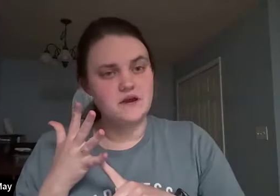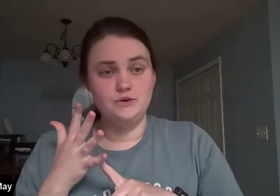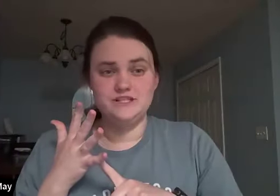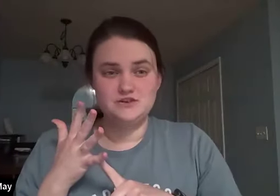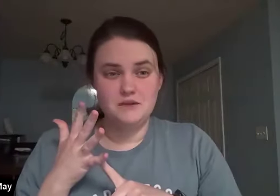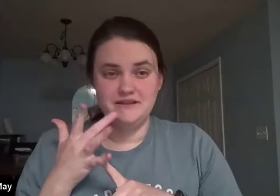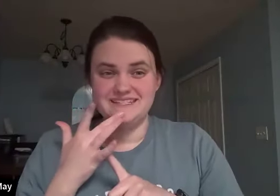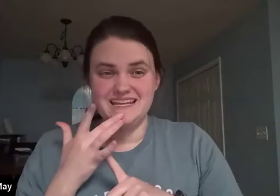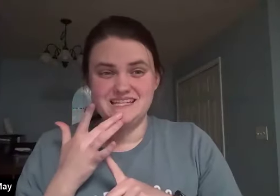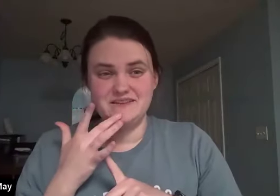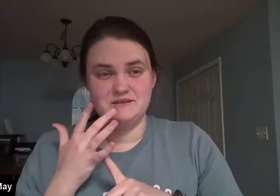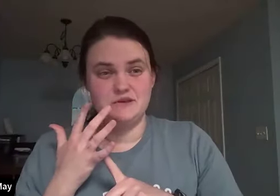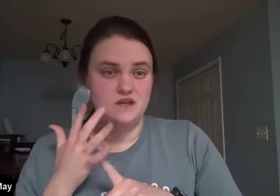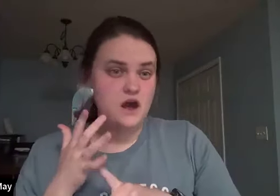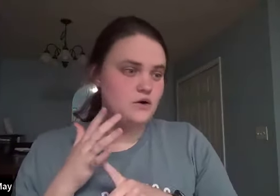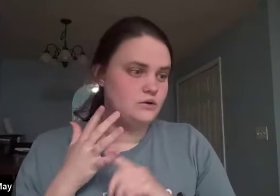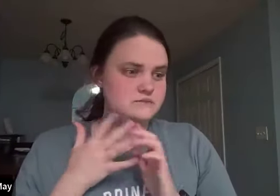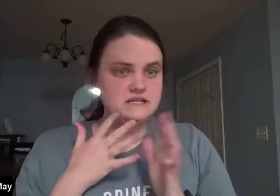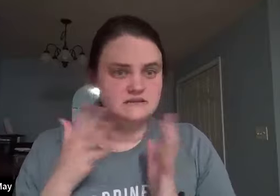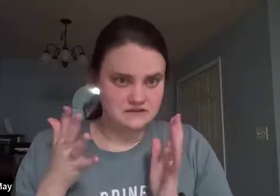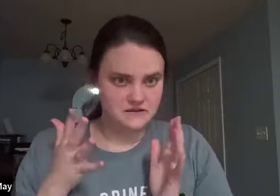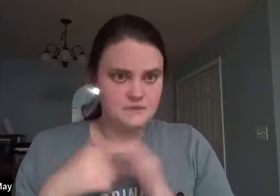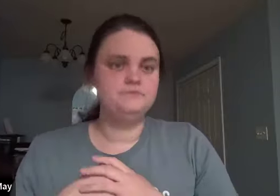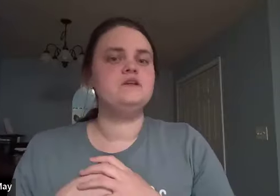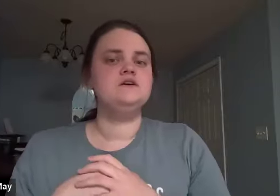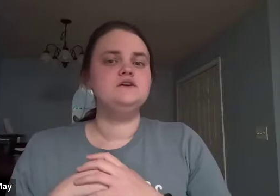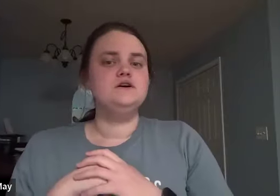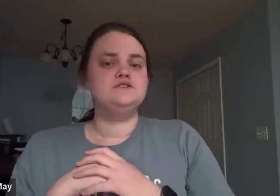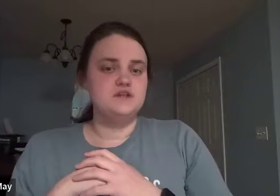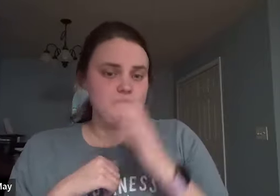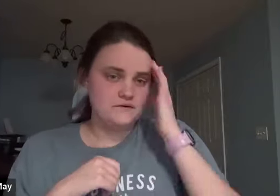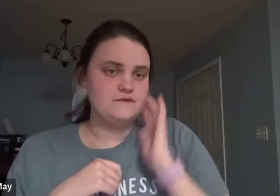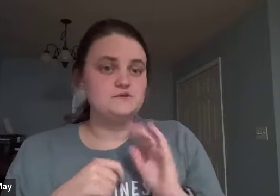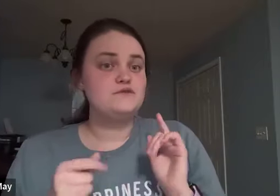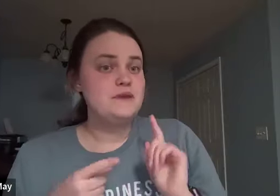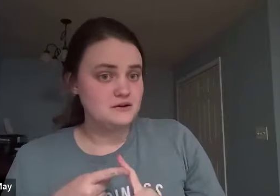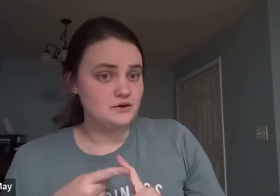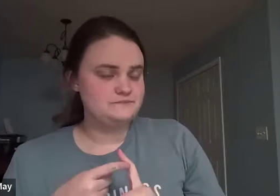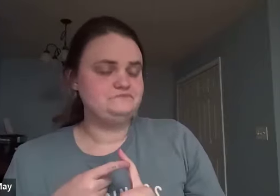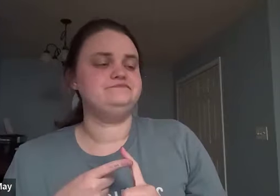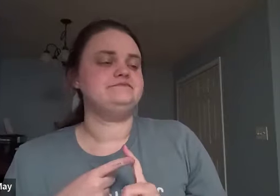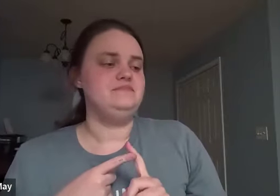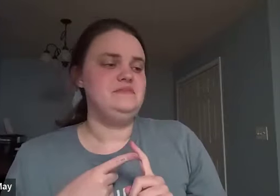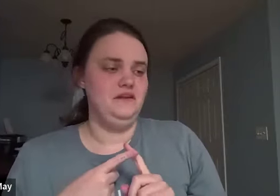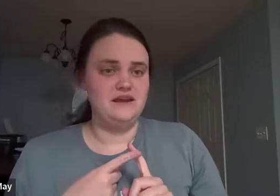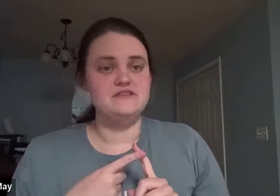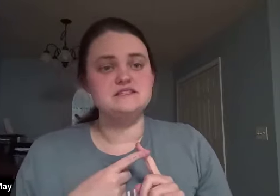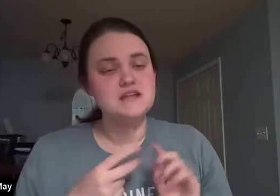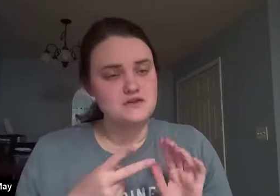you would describe like the taste, like if it's something that's hot, cold, spicy, things like that. So for the first one for pickle, again, this is another